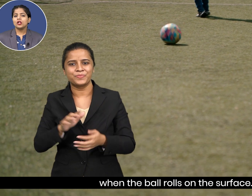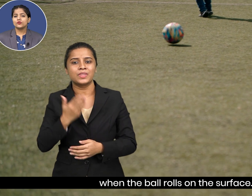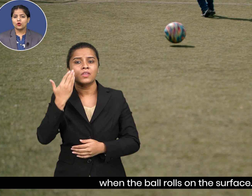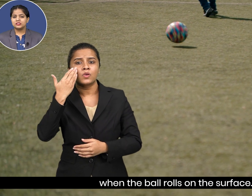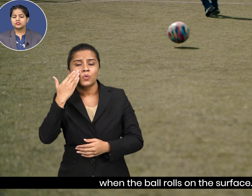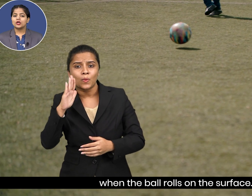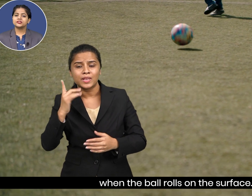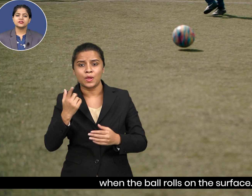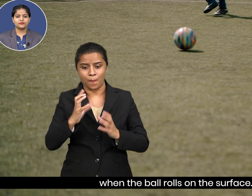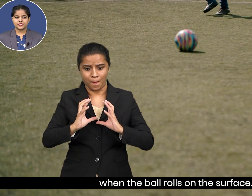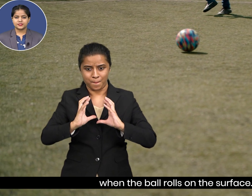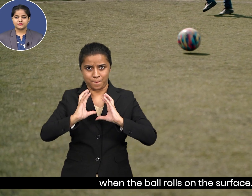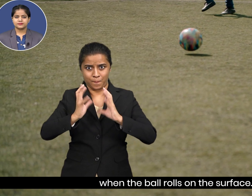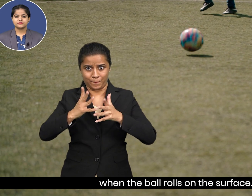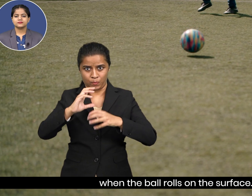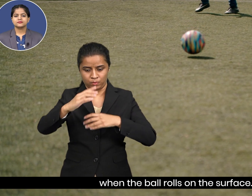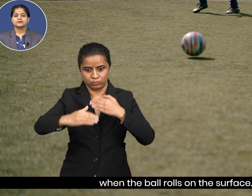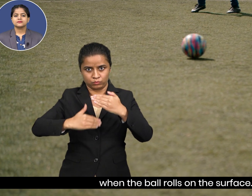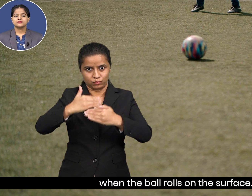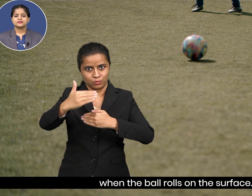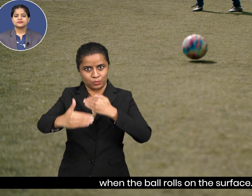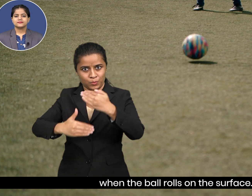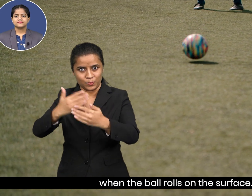the ball rolls on the surface.